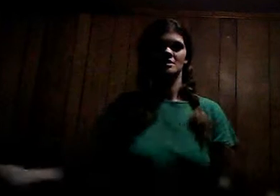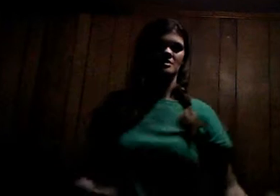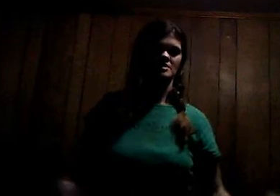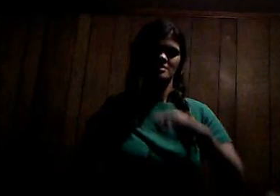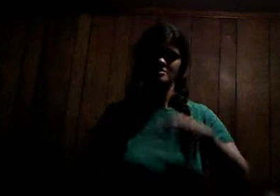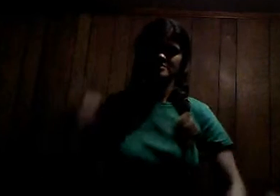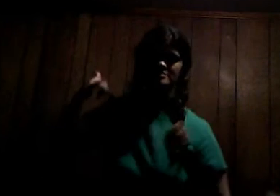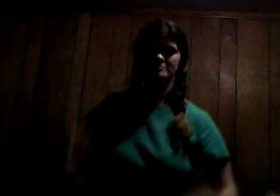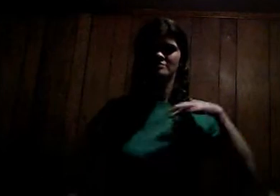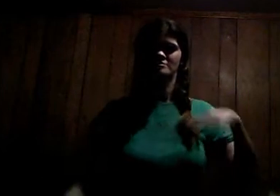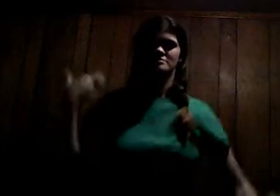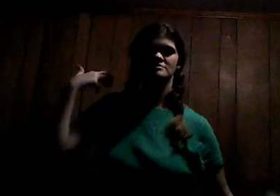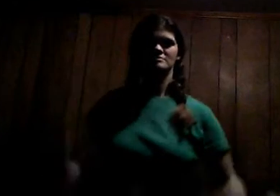You can't touch this.